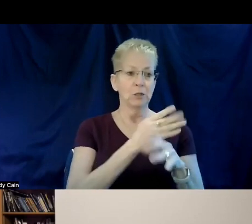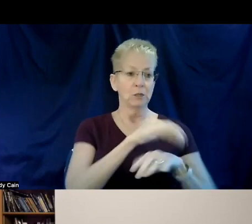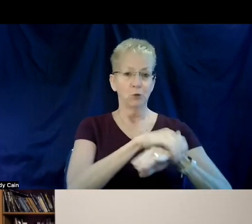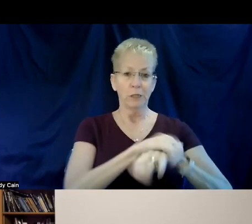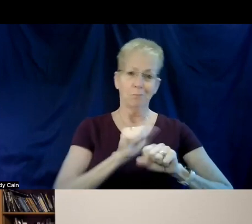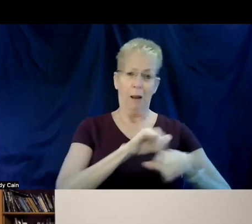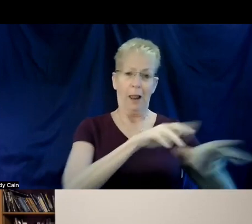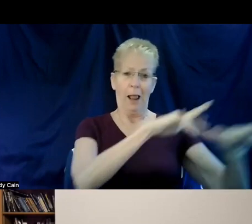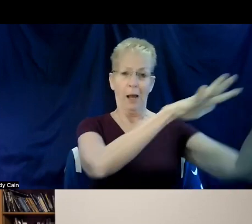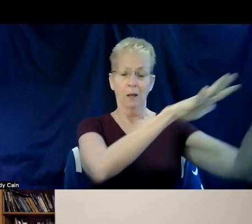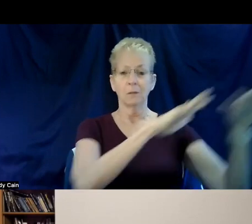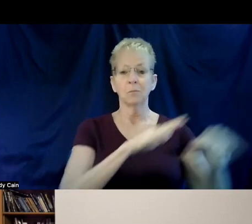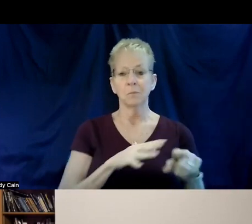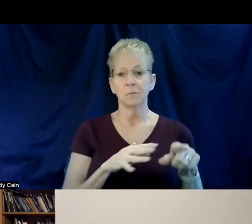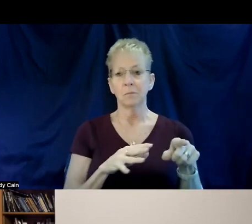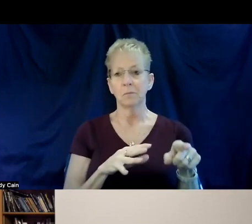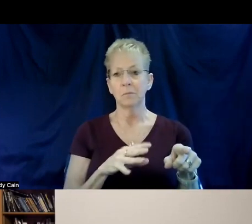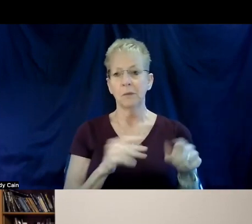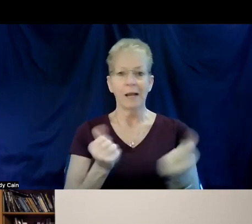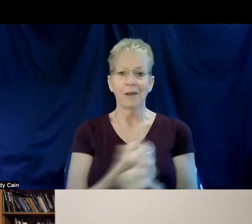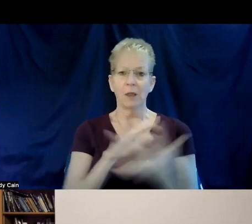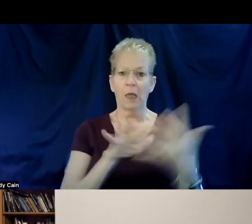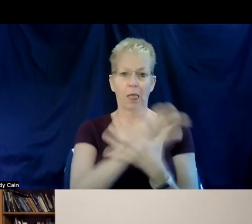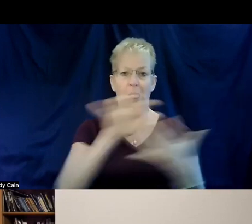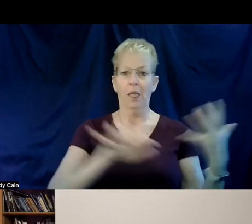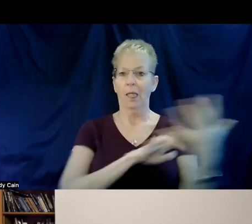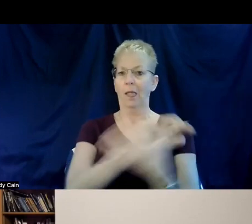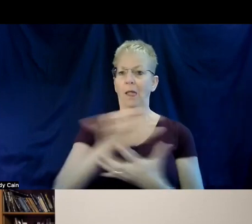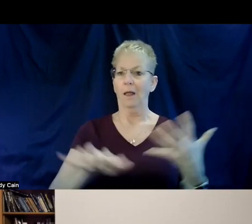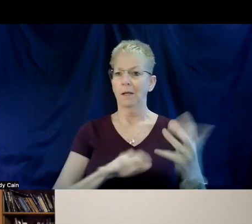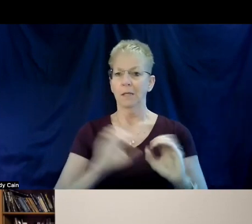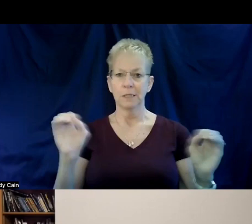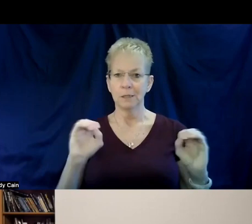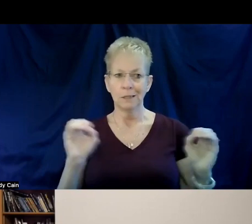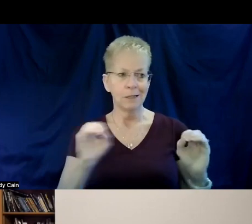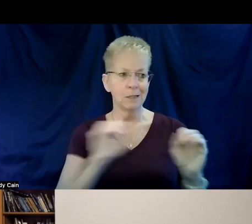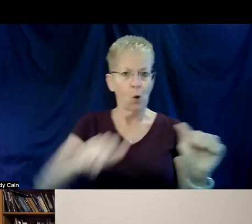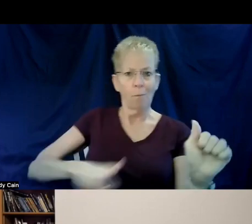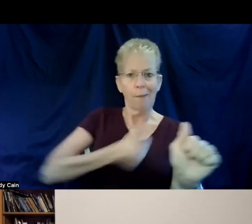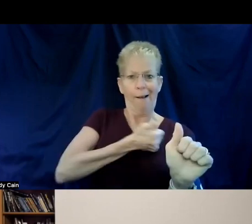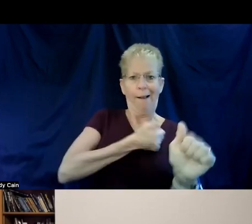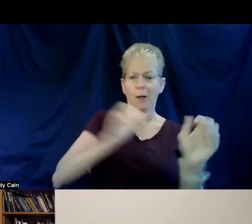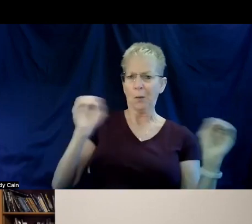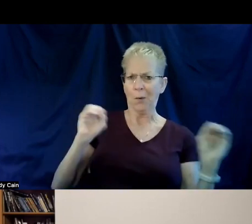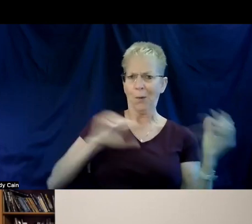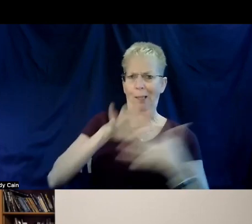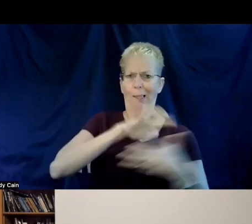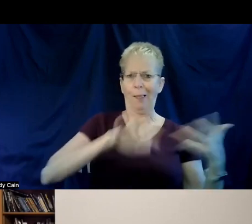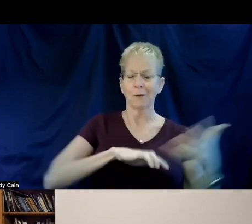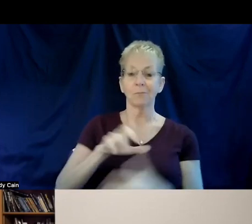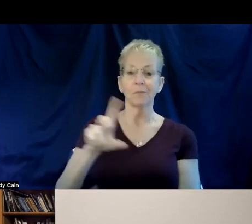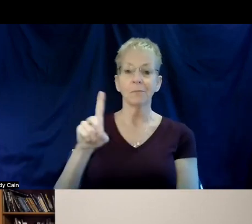Dunkirk, everything was mixed up. There were no rear areas, and Diana was